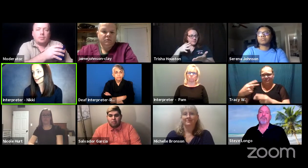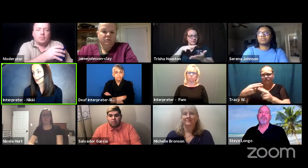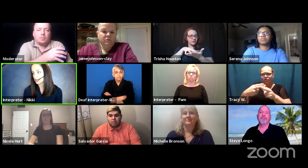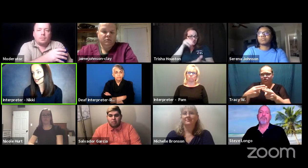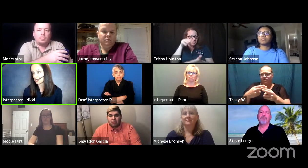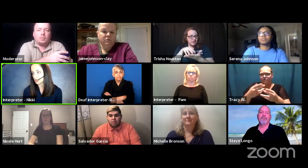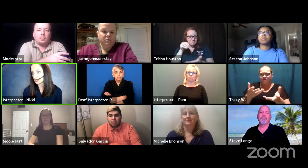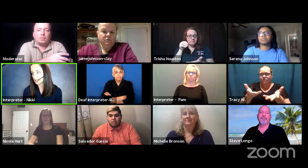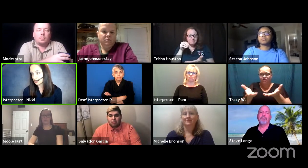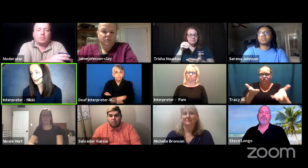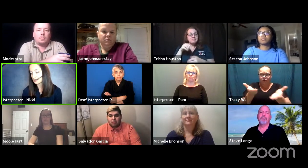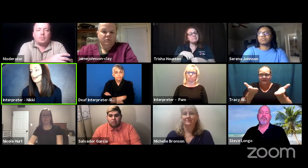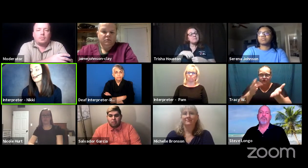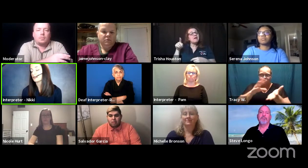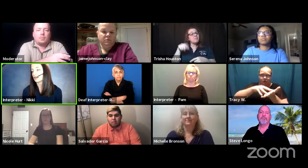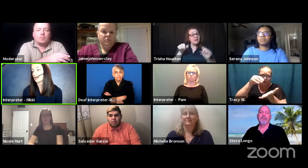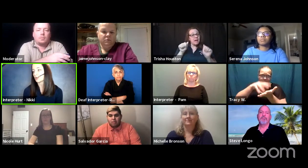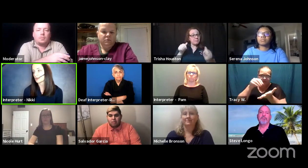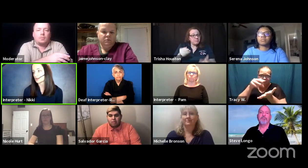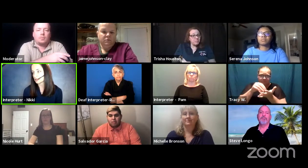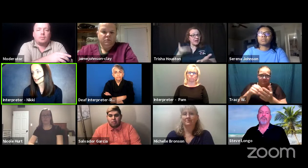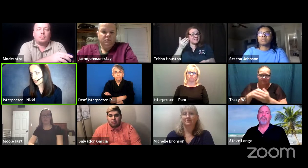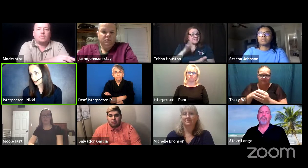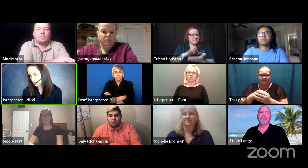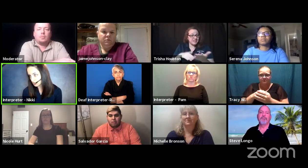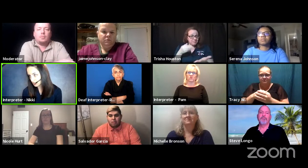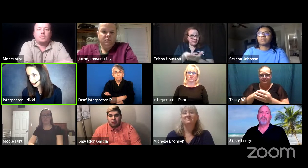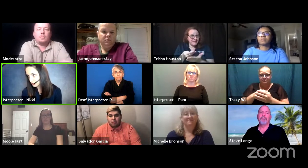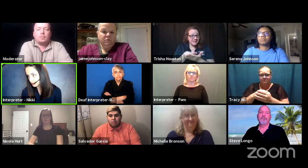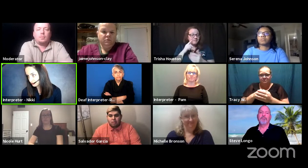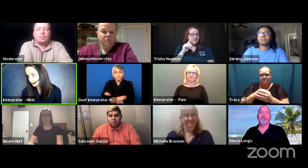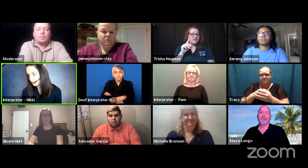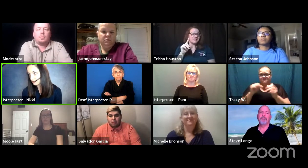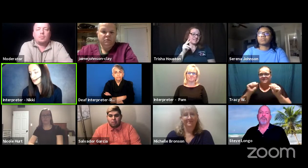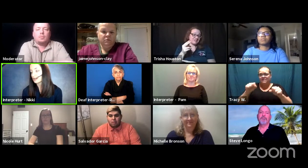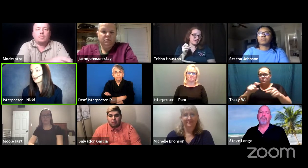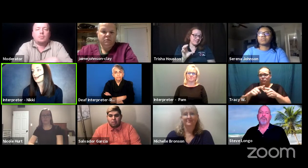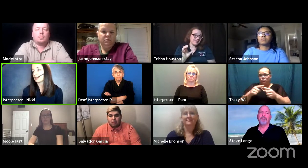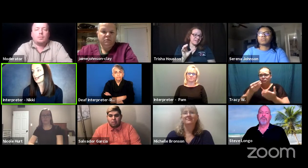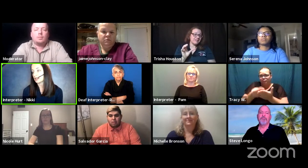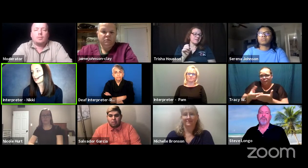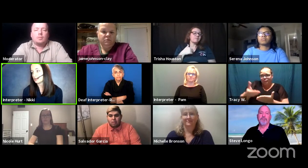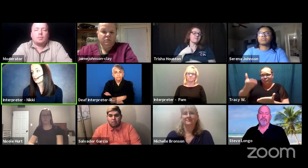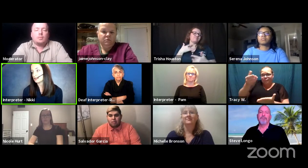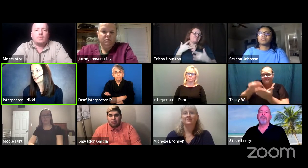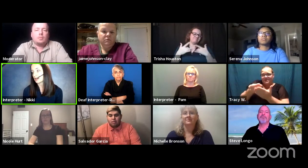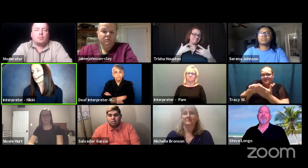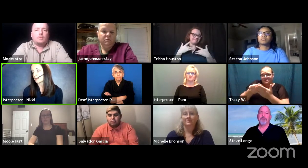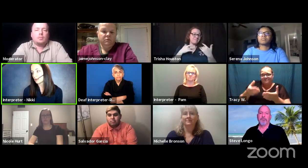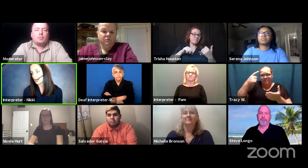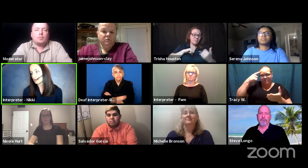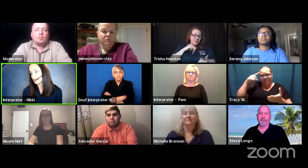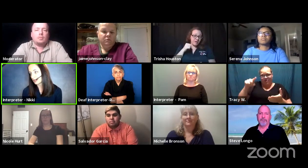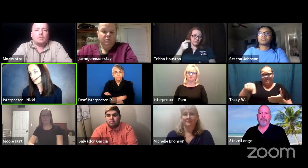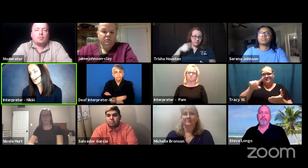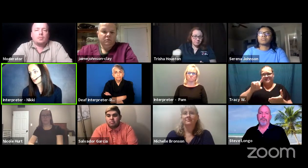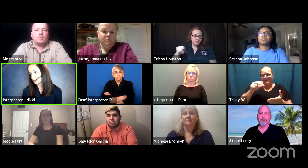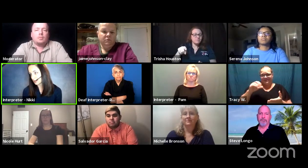with DHHSC through the Service Learning Project. And through that, they have been able to raise a little